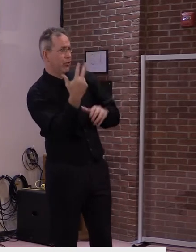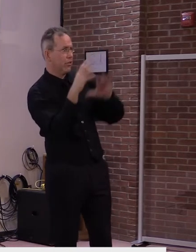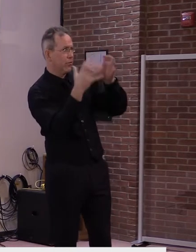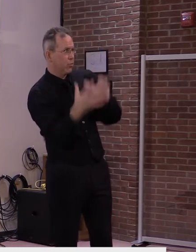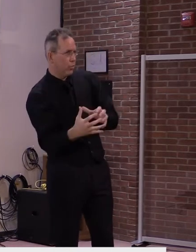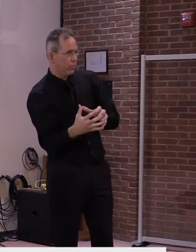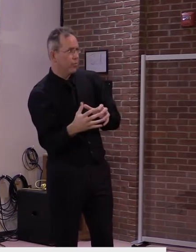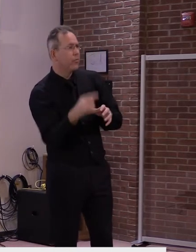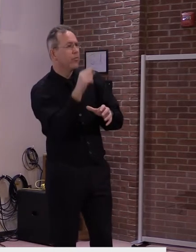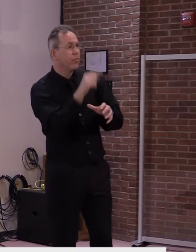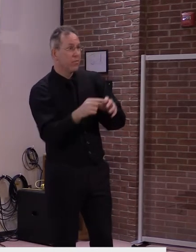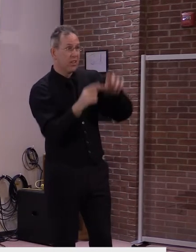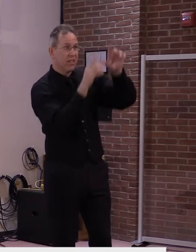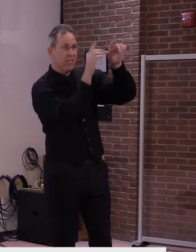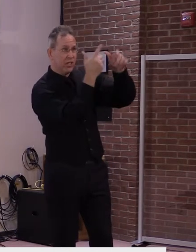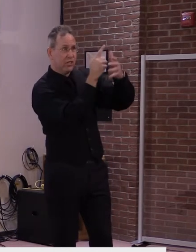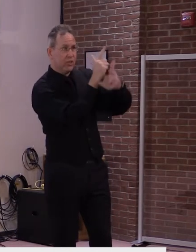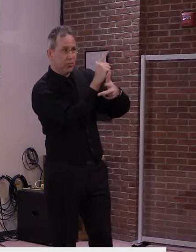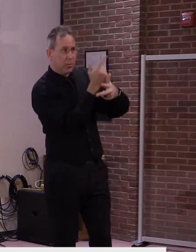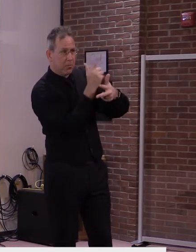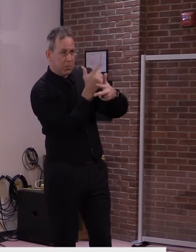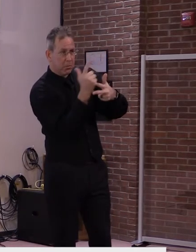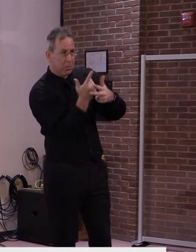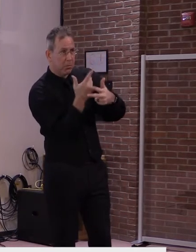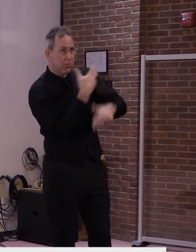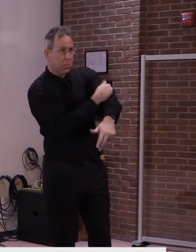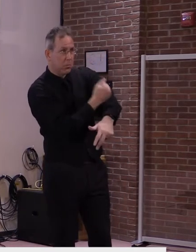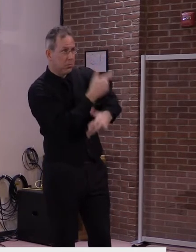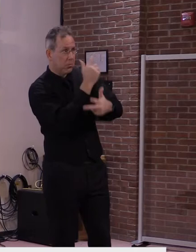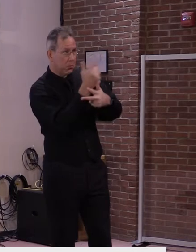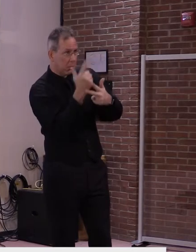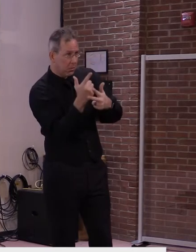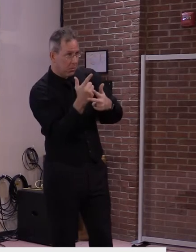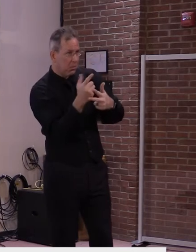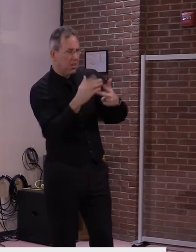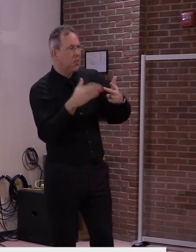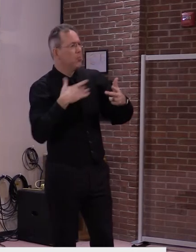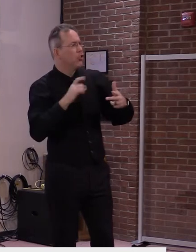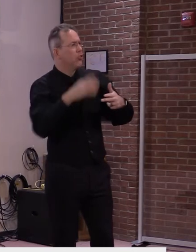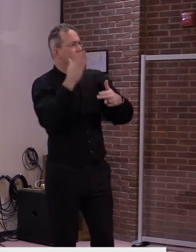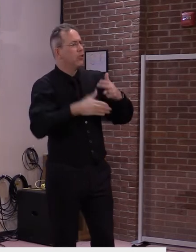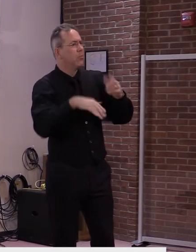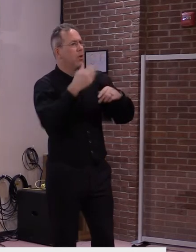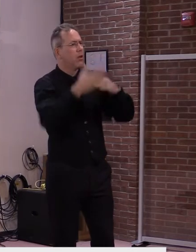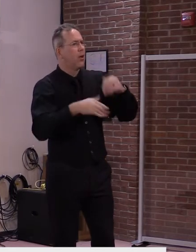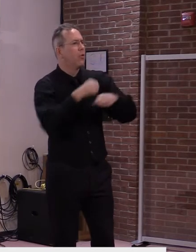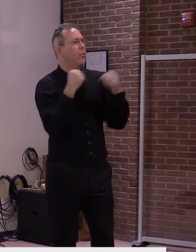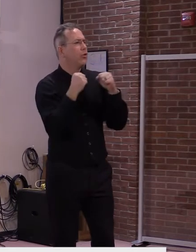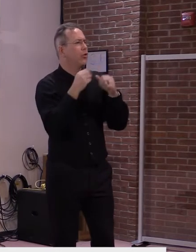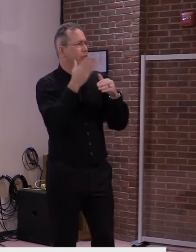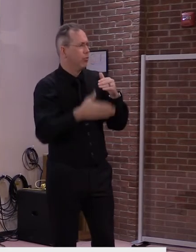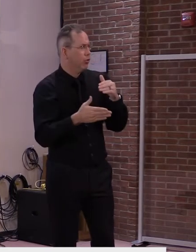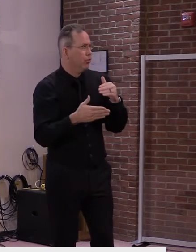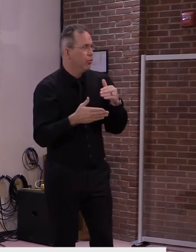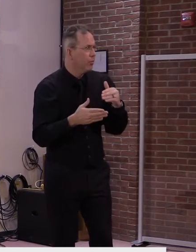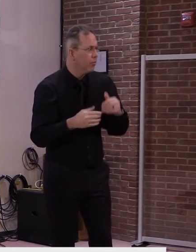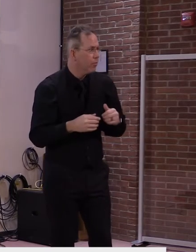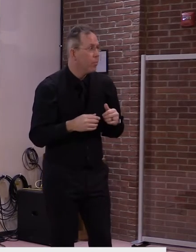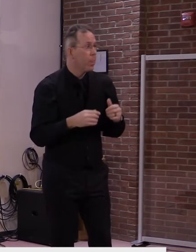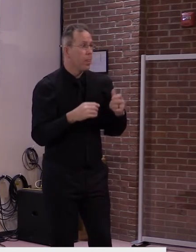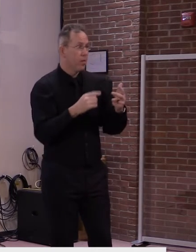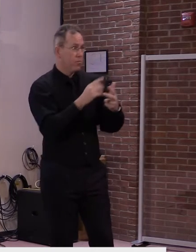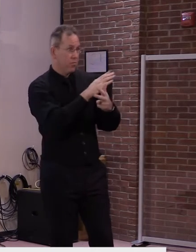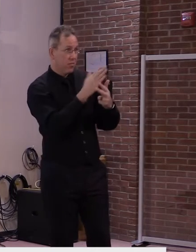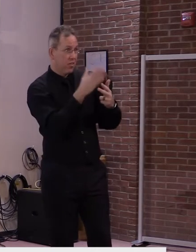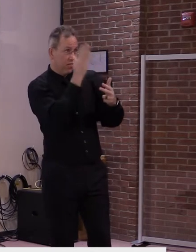their first dose by the end of the winter or beginning of spring, and many will have received their second dose as well. We use the first